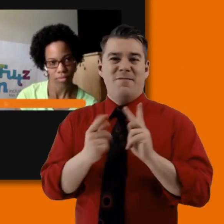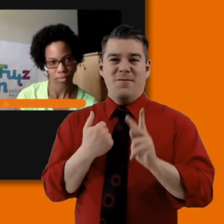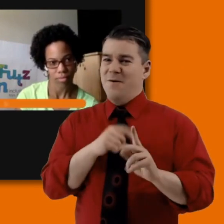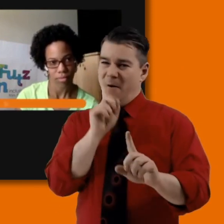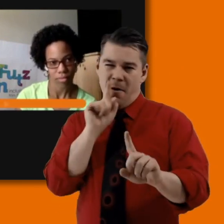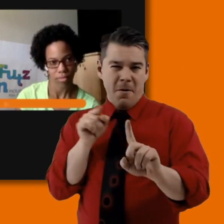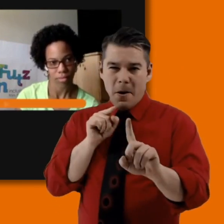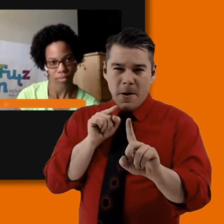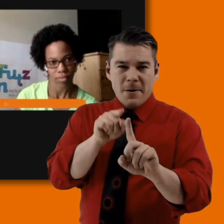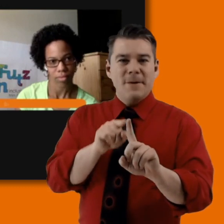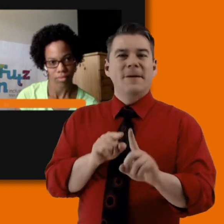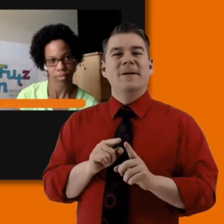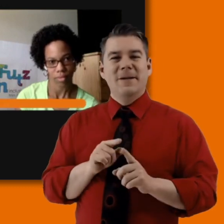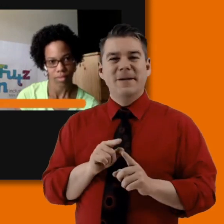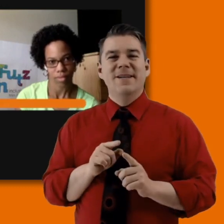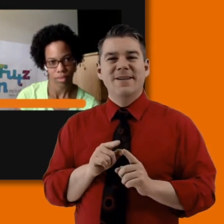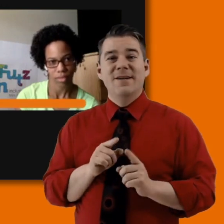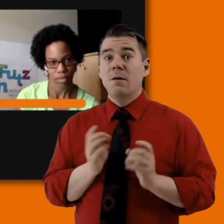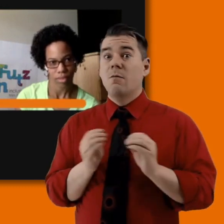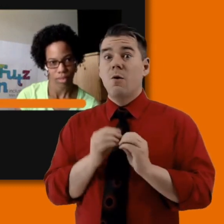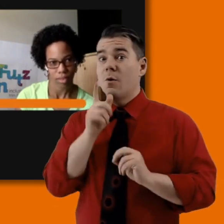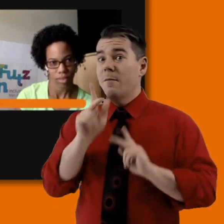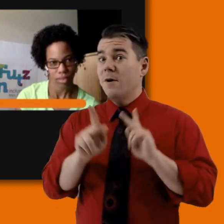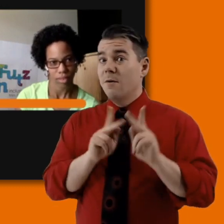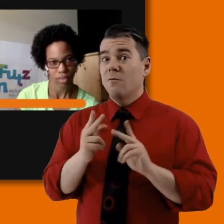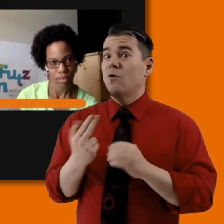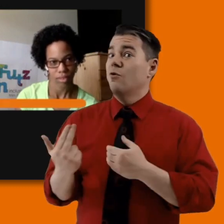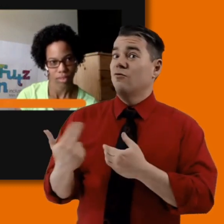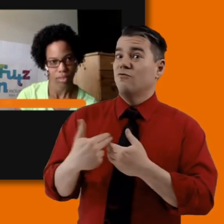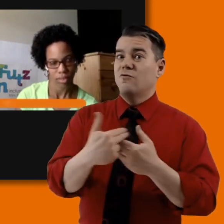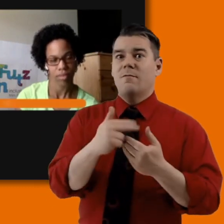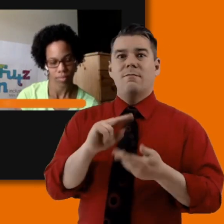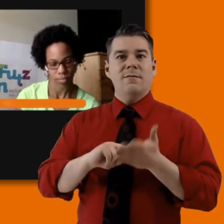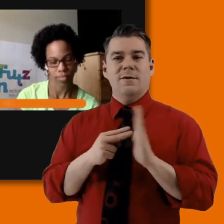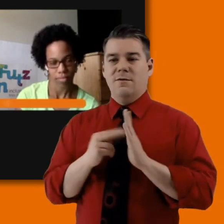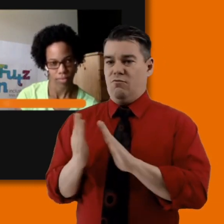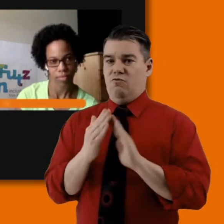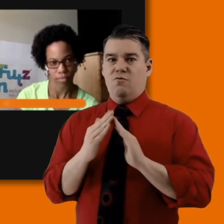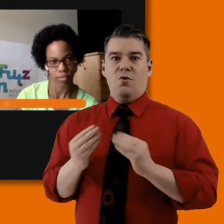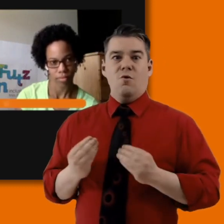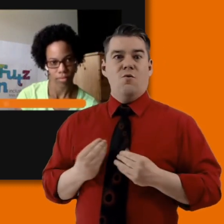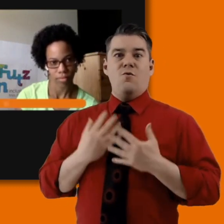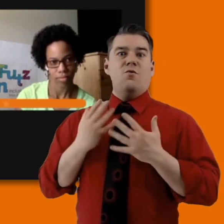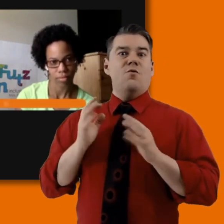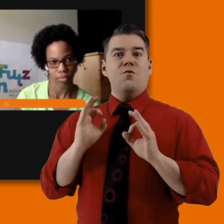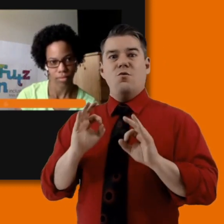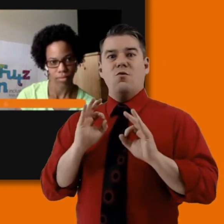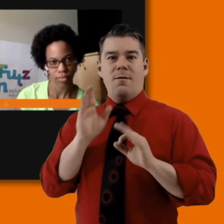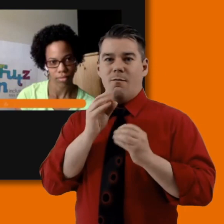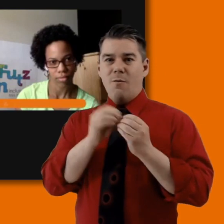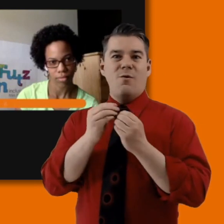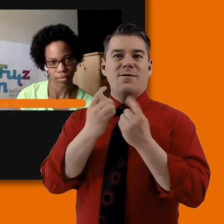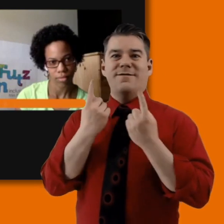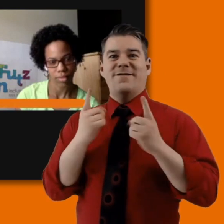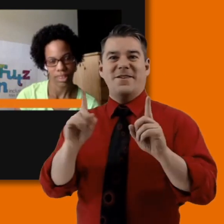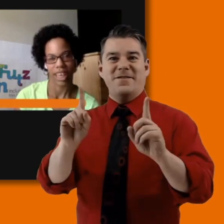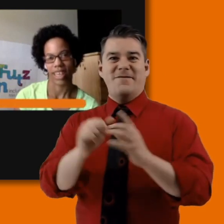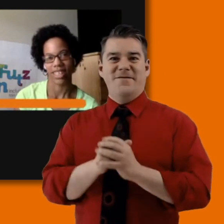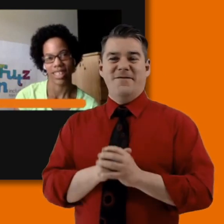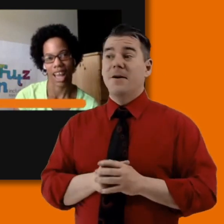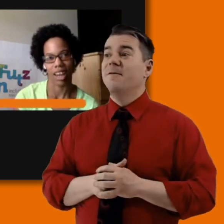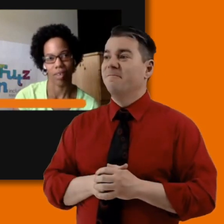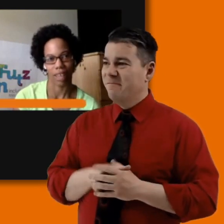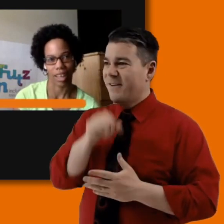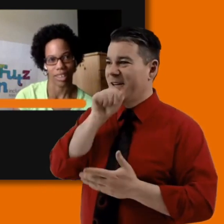and that's our goal. And the more people we have, the richer our community and the more successful we'll be.